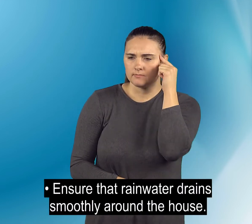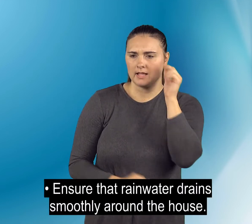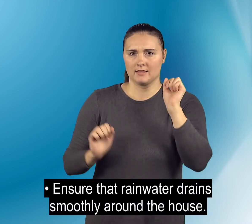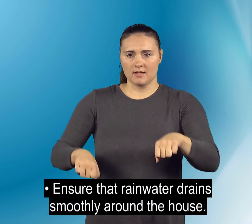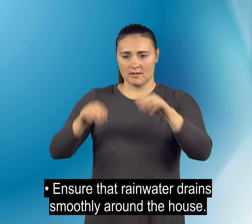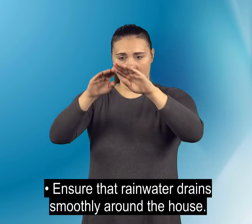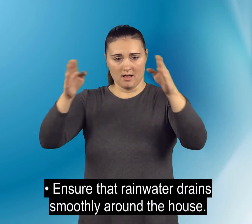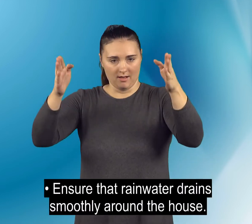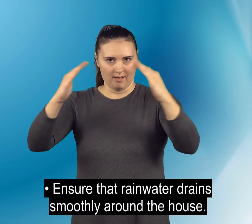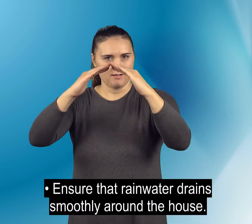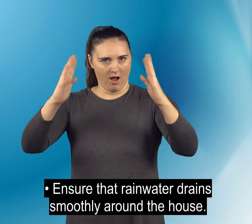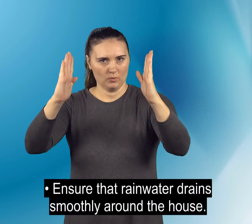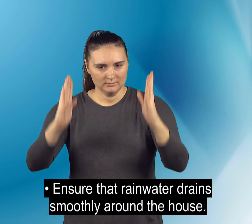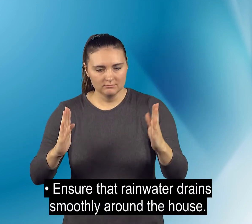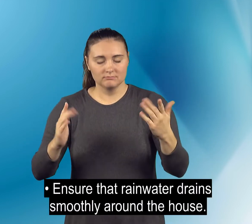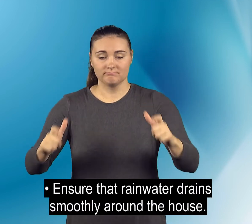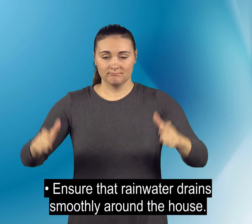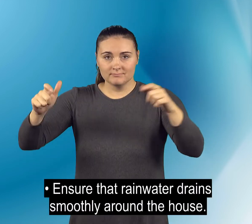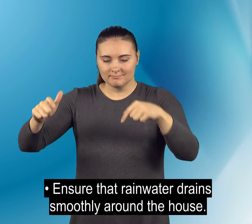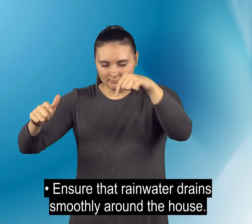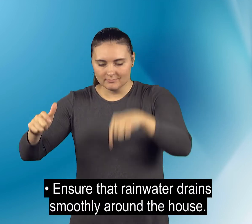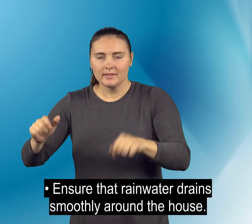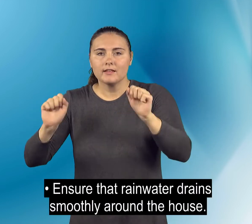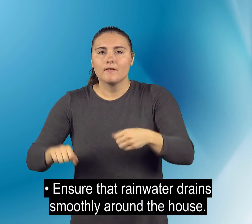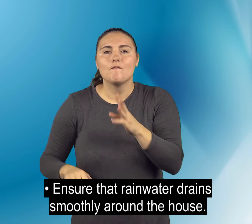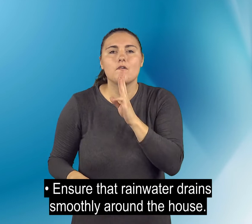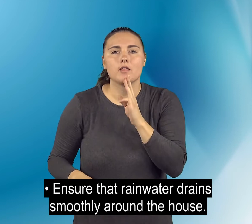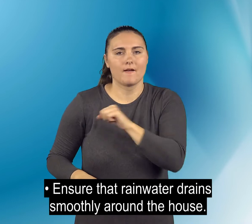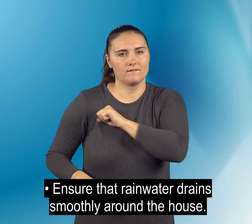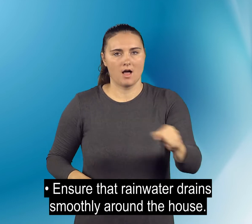Ensure that rainwater drains smoothly around the house.